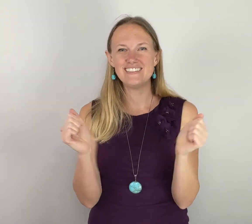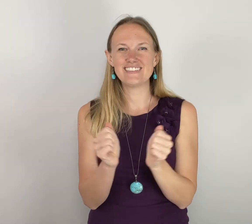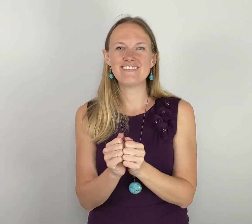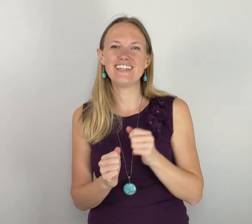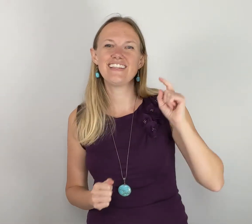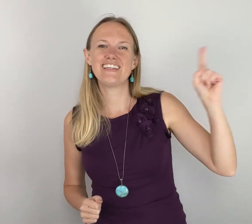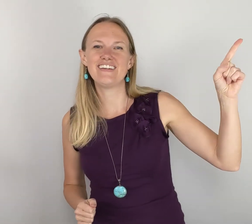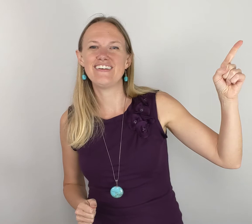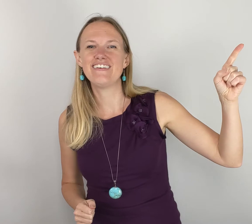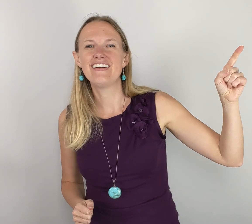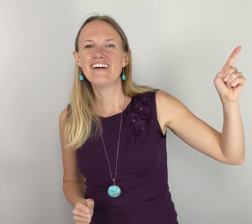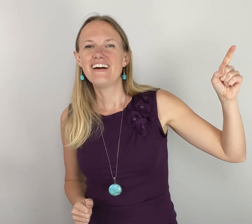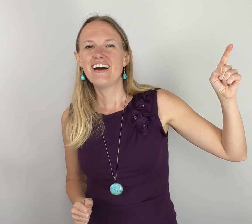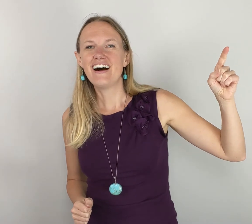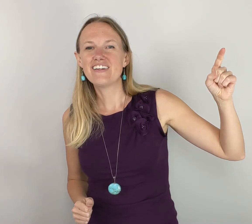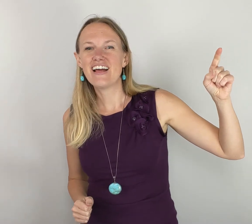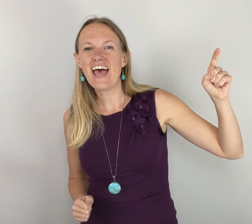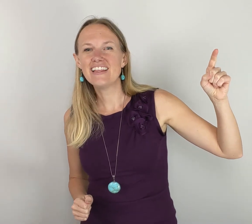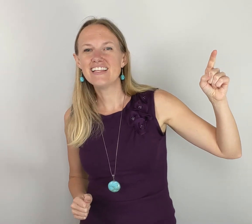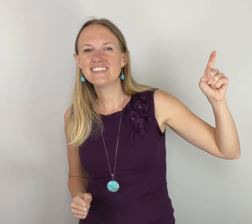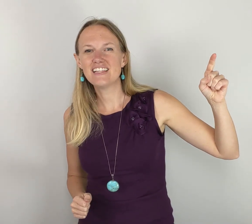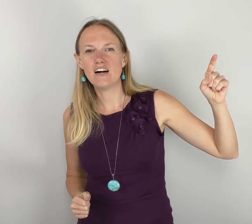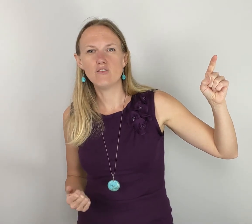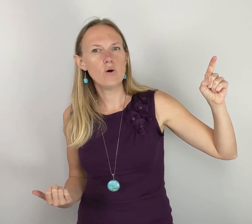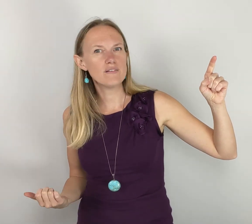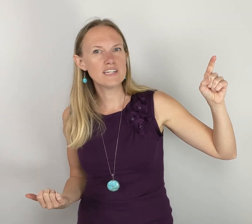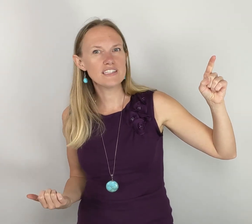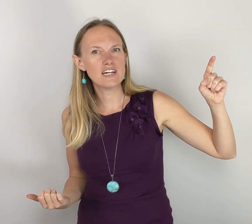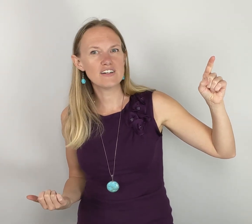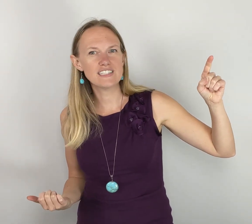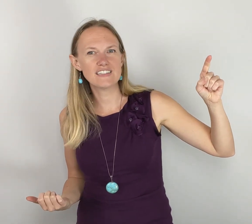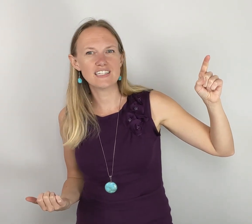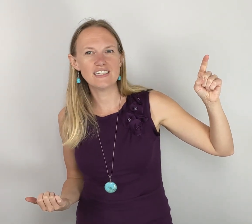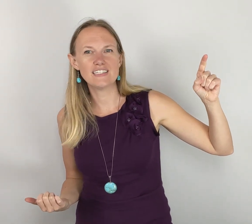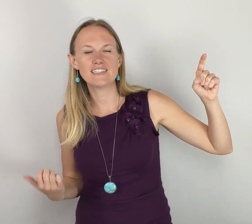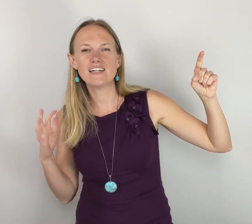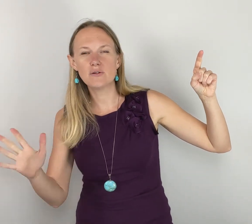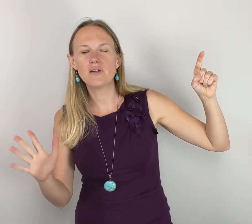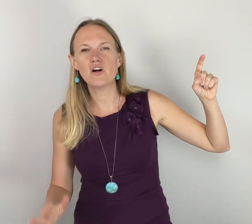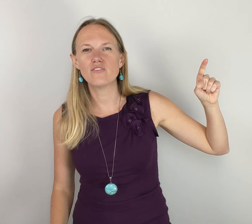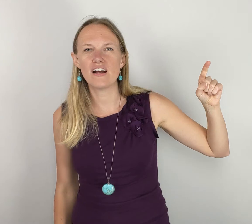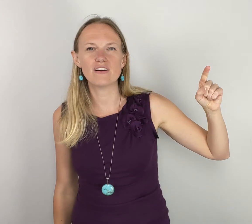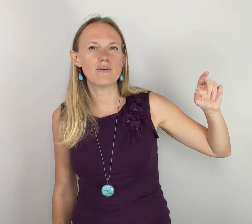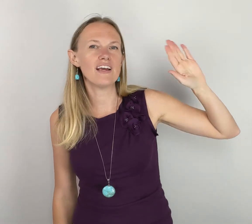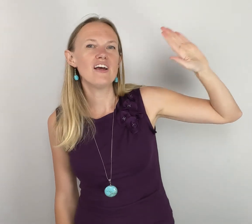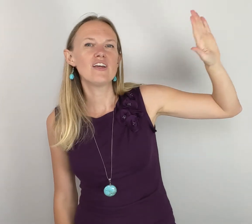begins with you. Your endless love. Oh, I don't think I taught you guys how to sign this. Luckily, we know forever, right?